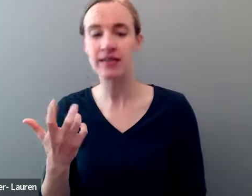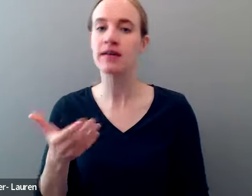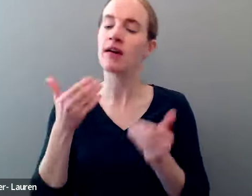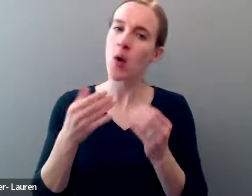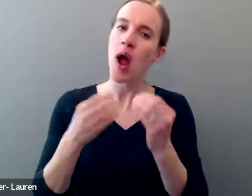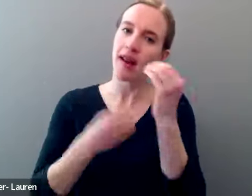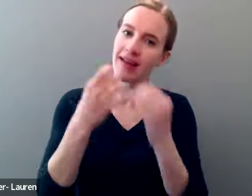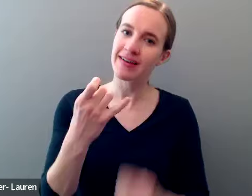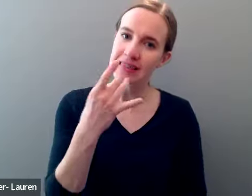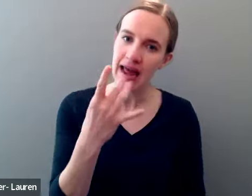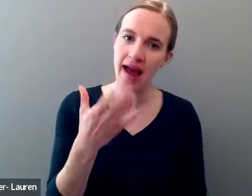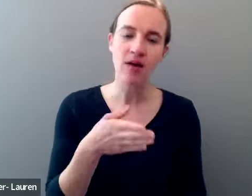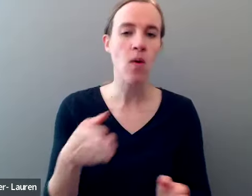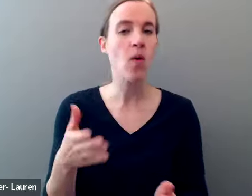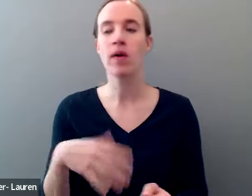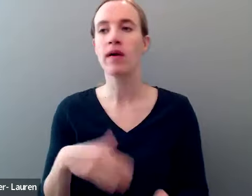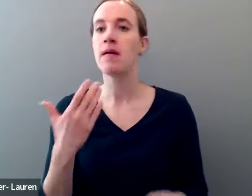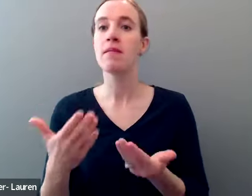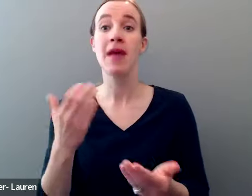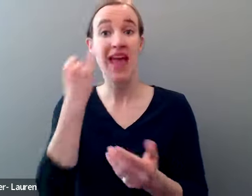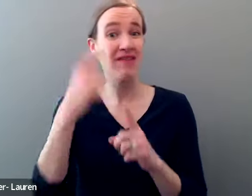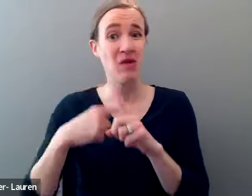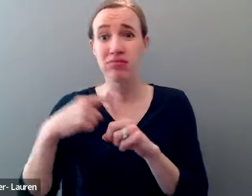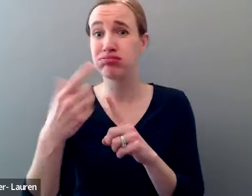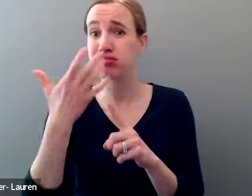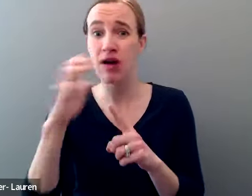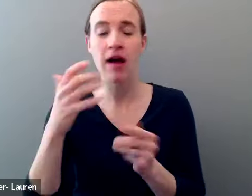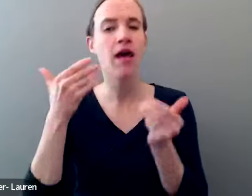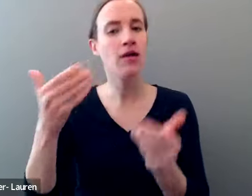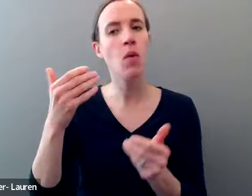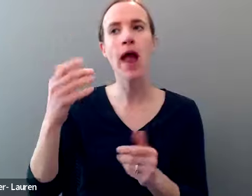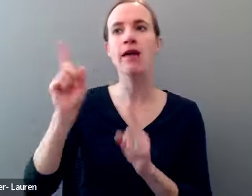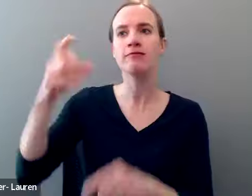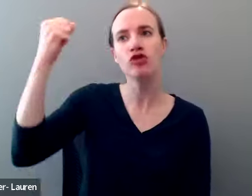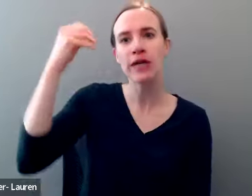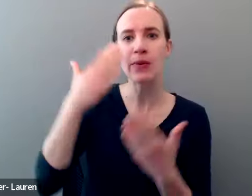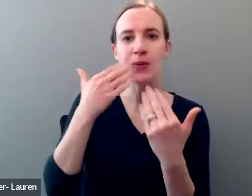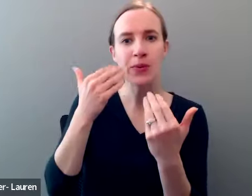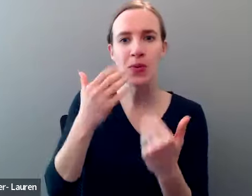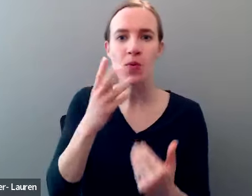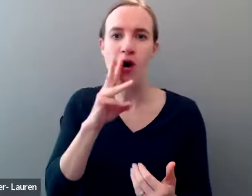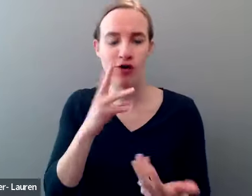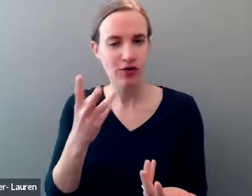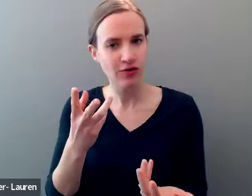a cool shower. It's amazing when we're aware what temperature can do.